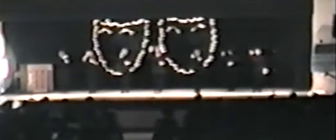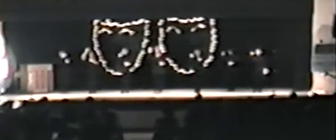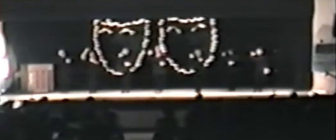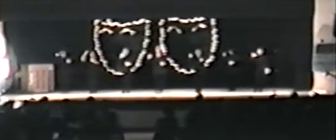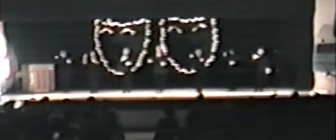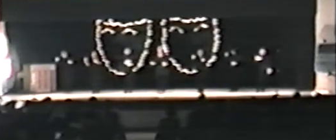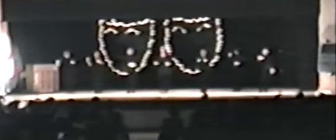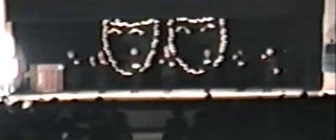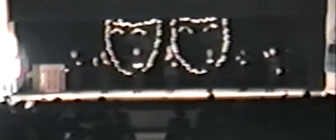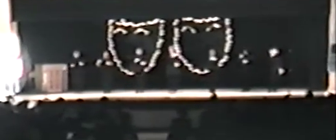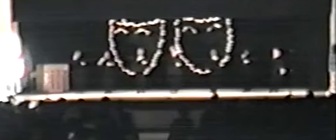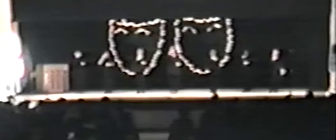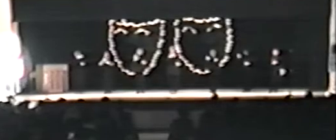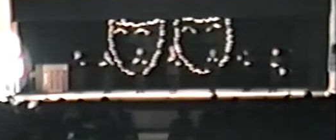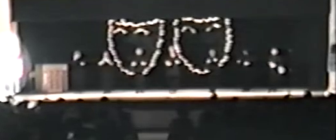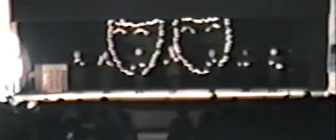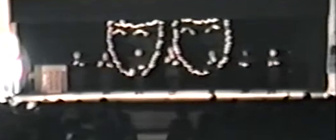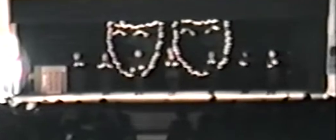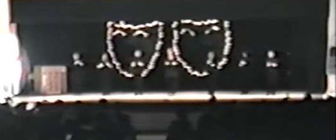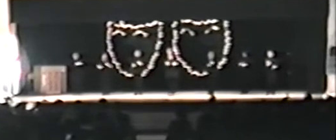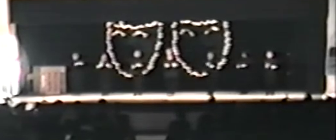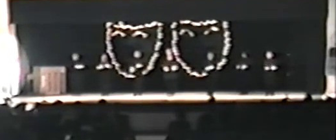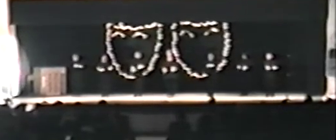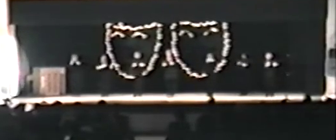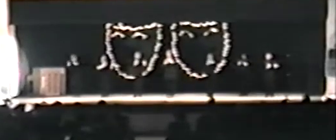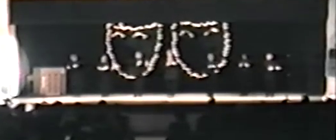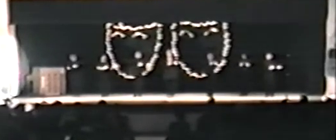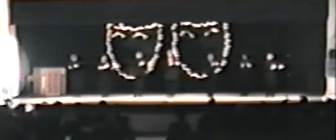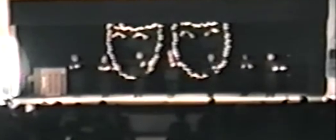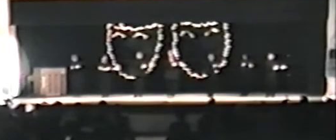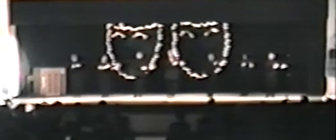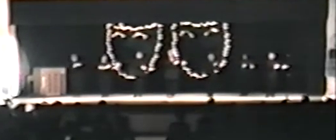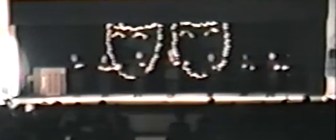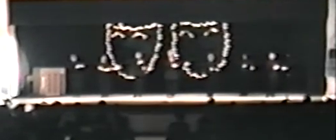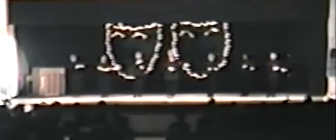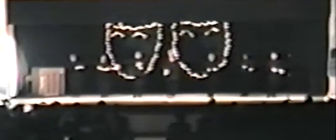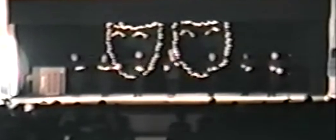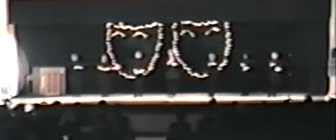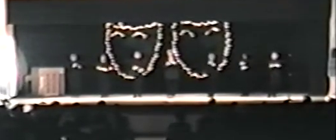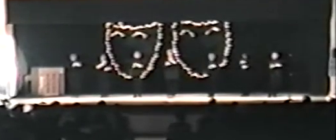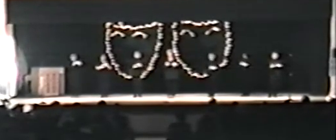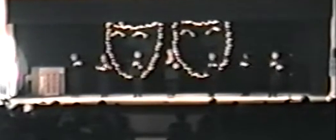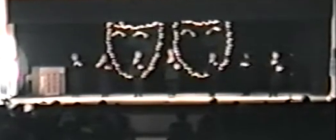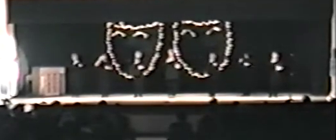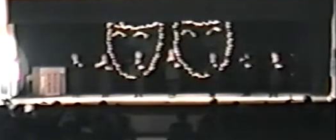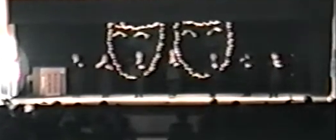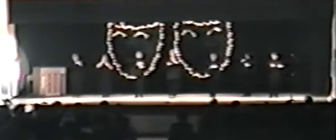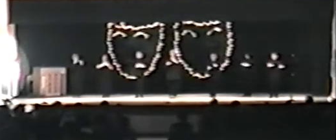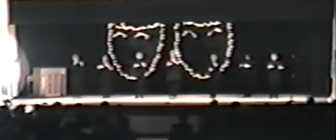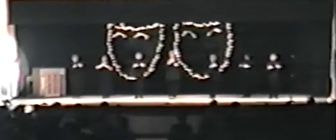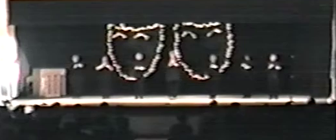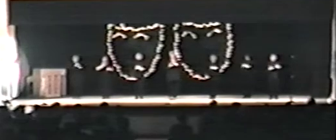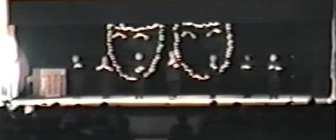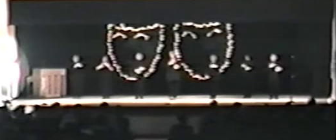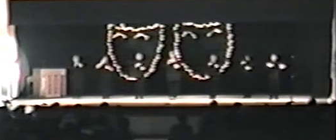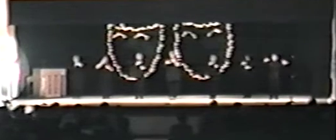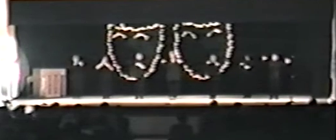ago, never to walk in anyone's shadow. If I fail, if I succeed,